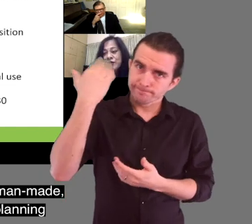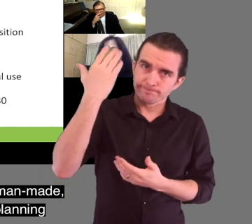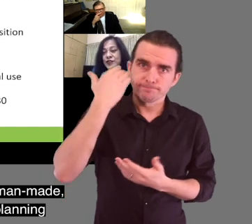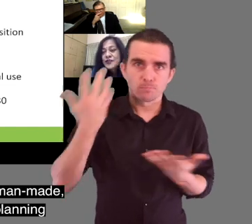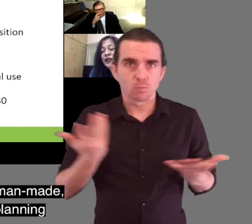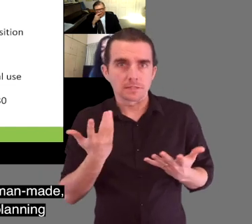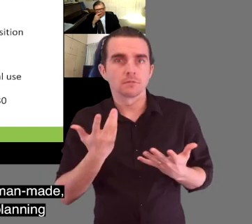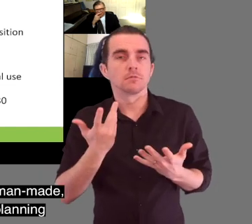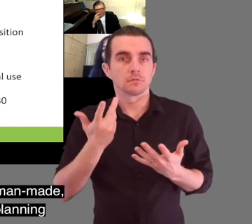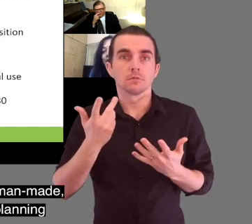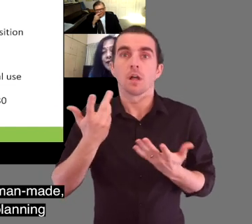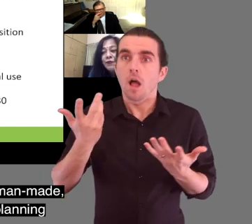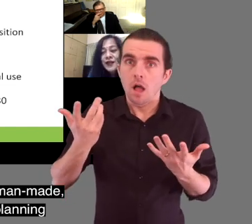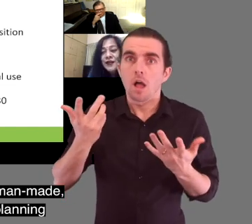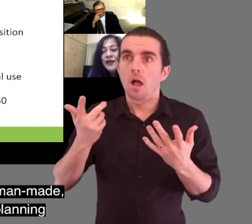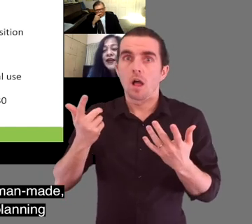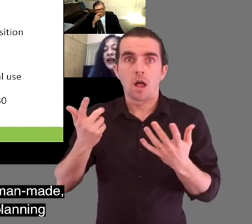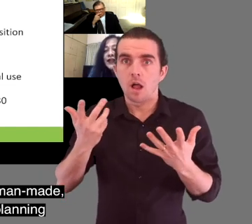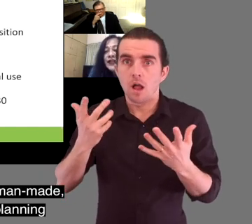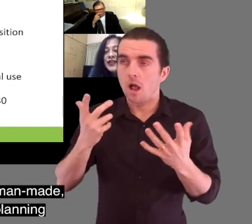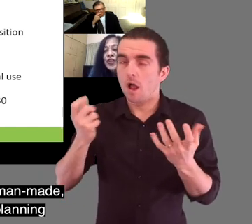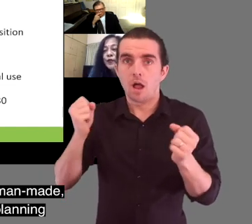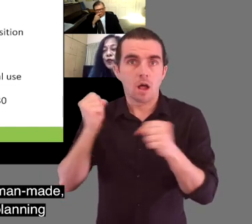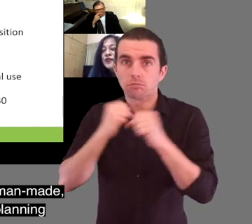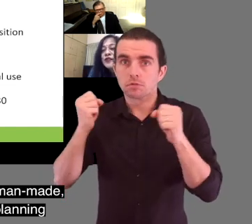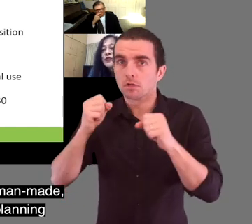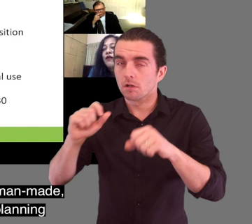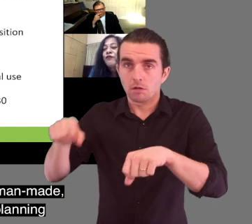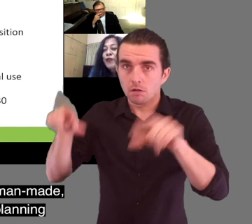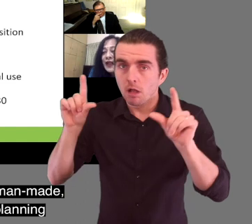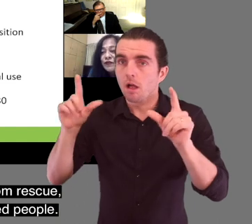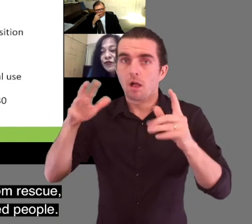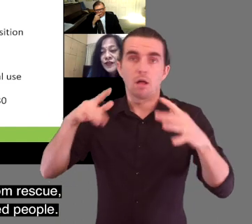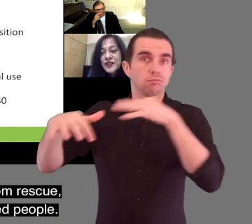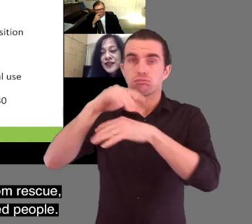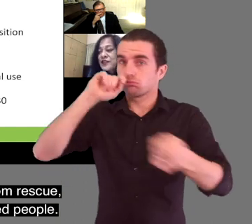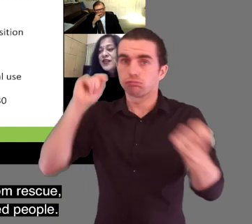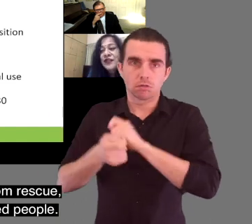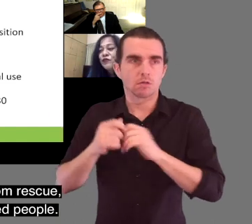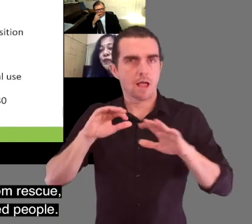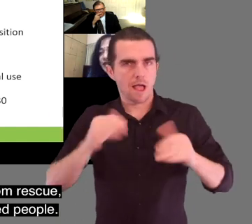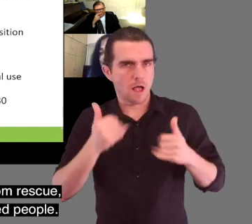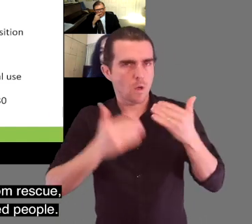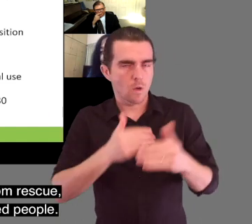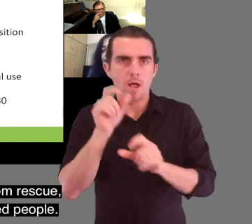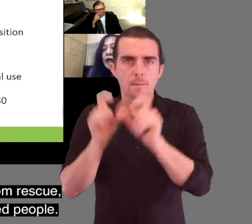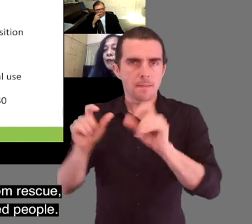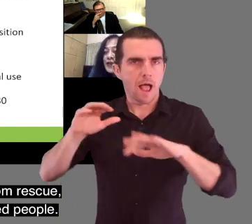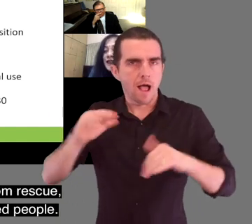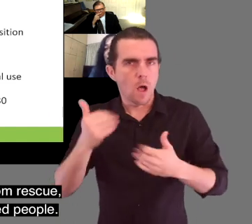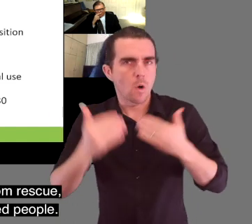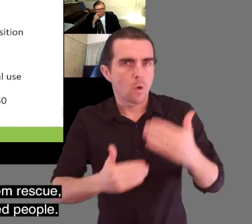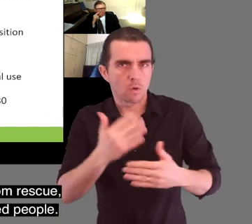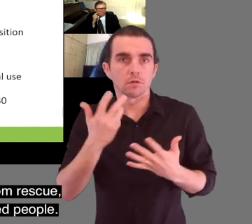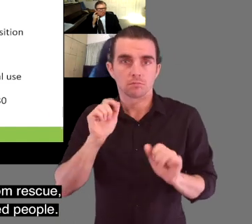natural emergency or a man-made, the initial process of planning for the same, starting from rescue,